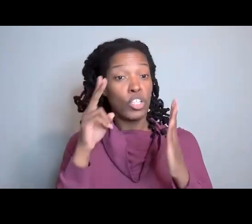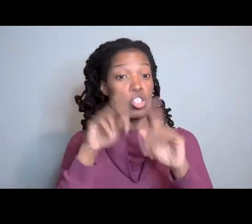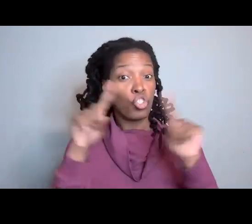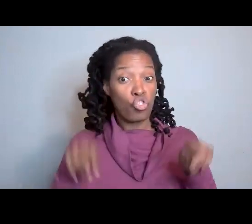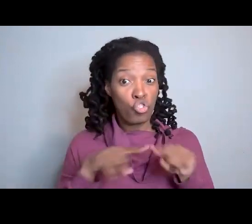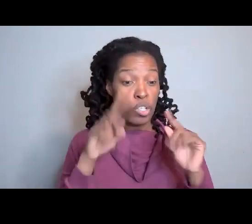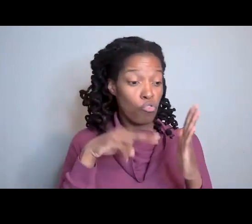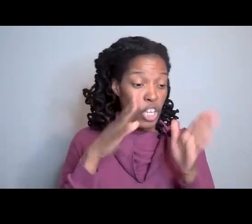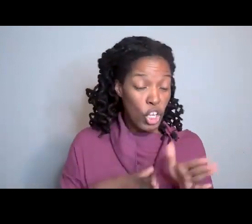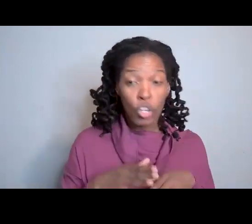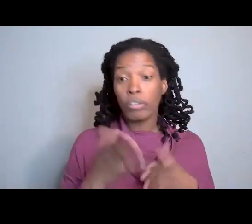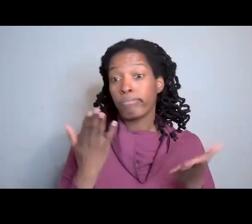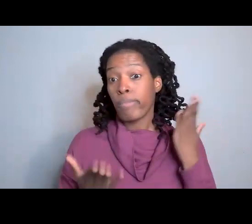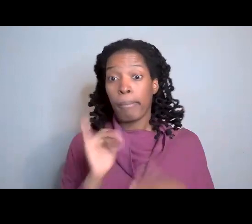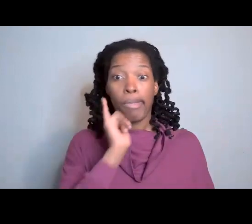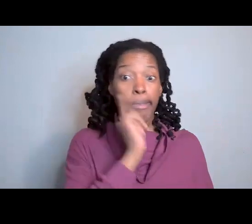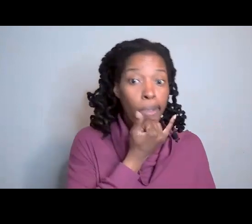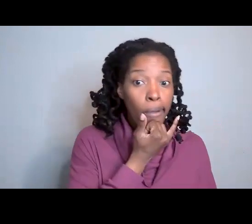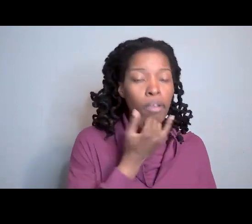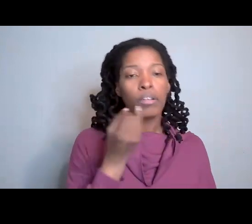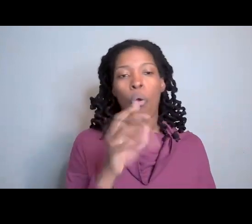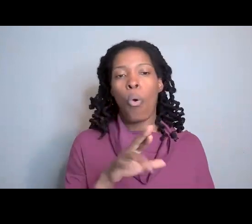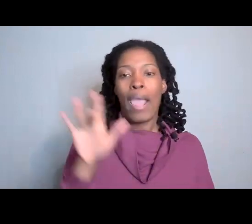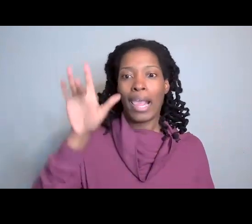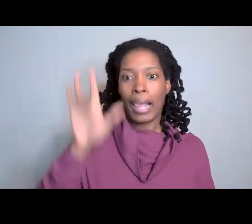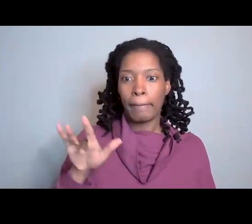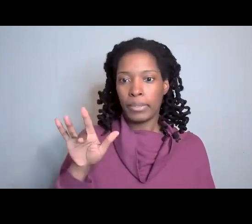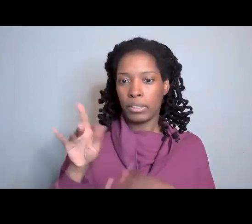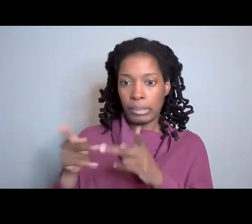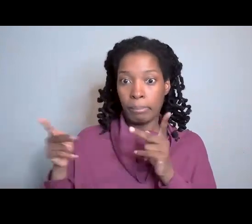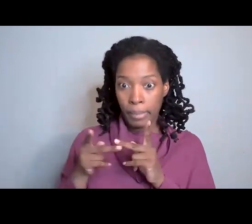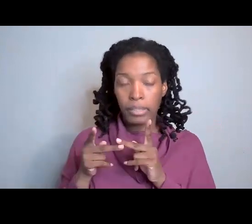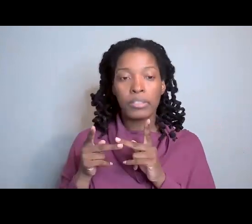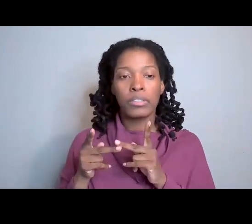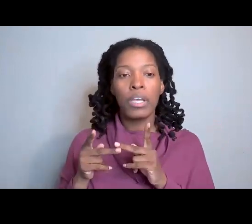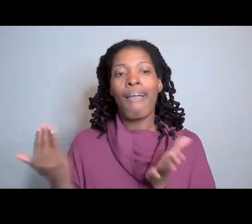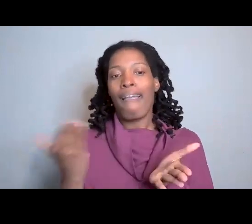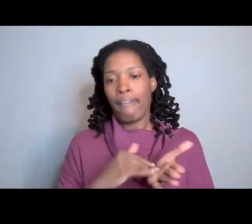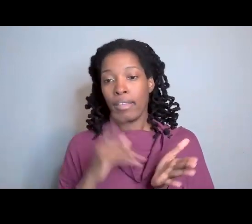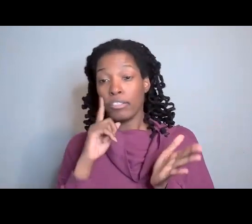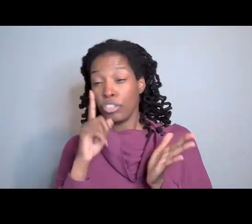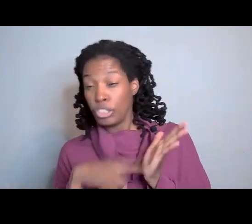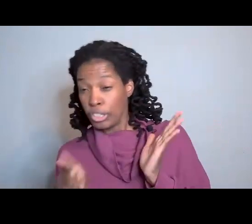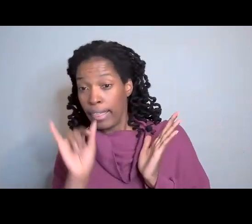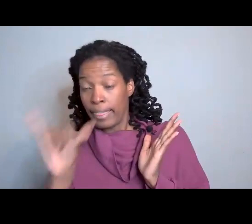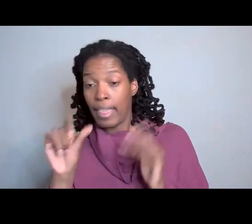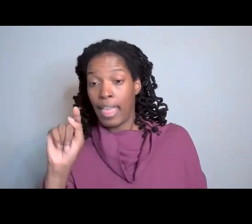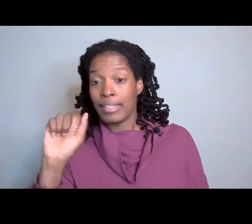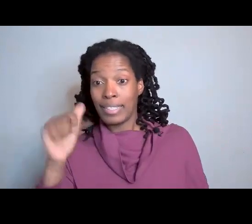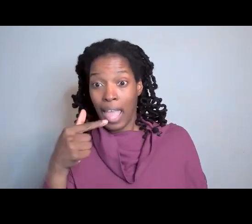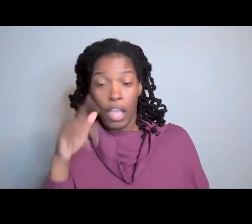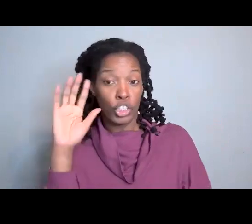empty field there that you hadn't noticed. Again, check your tag tree and make sure that it is. A PDF